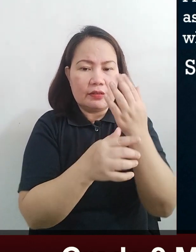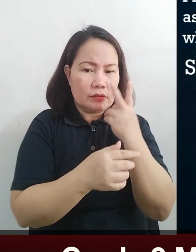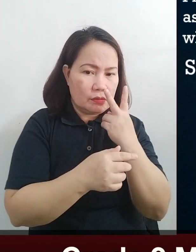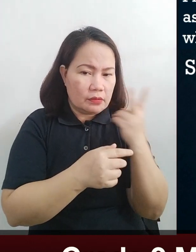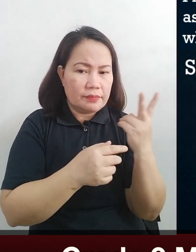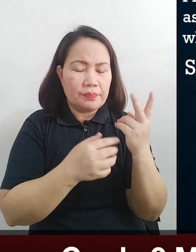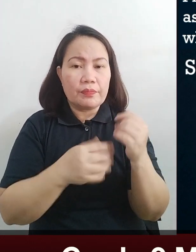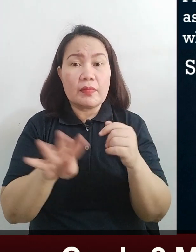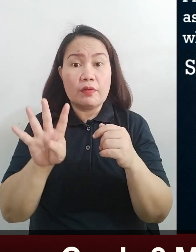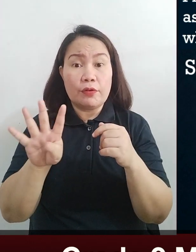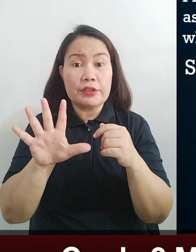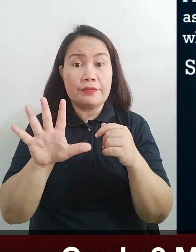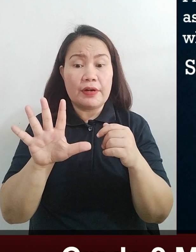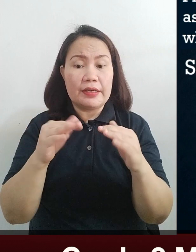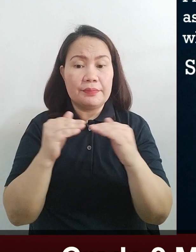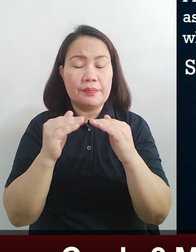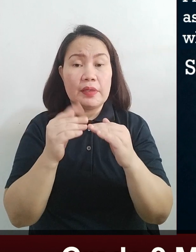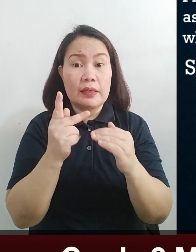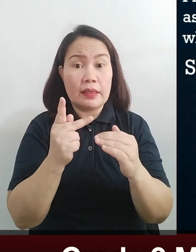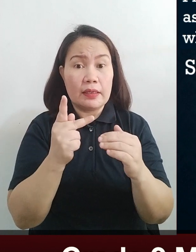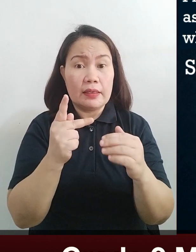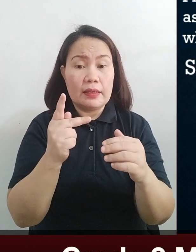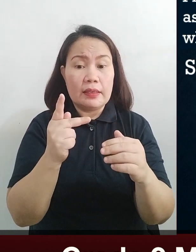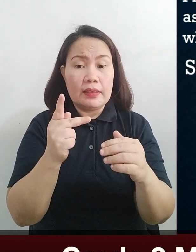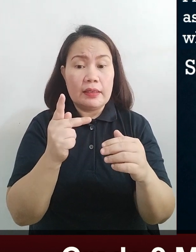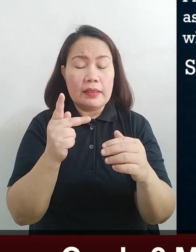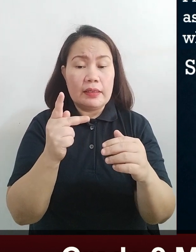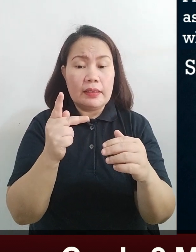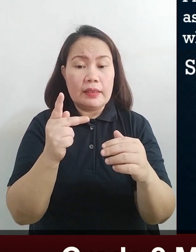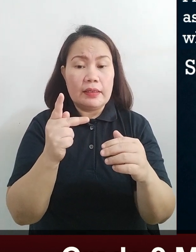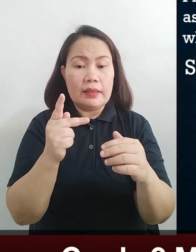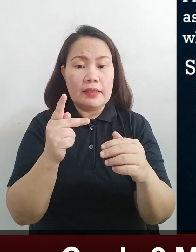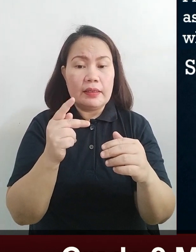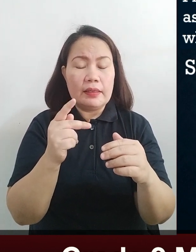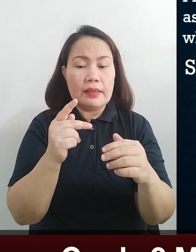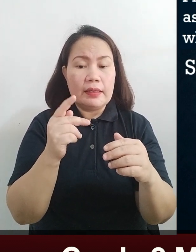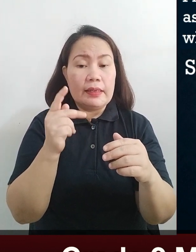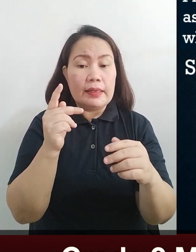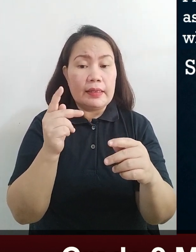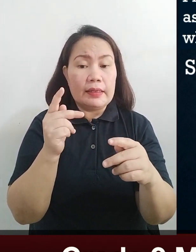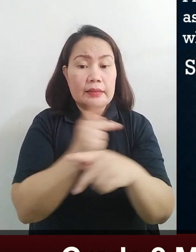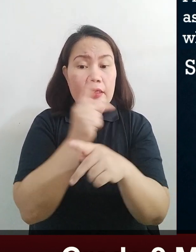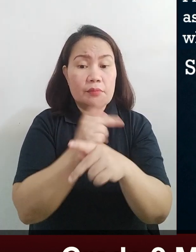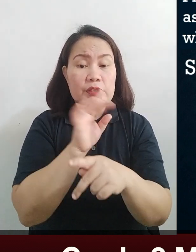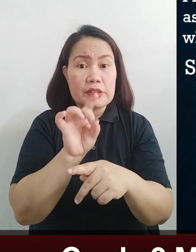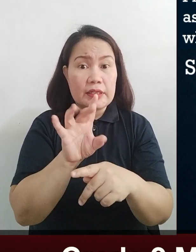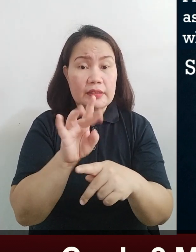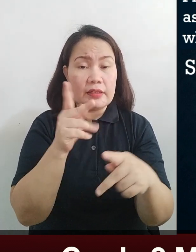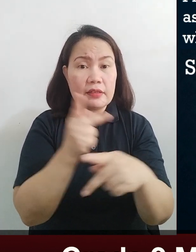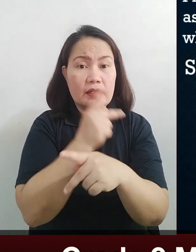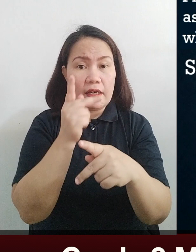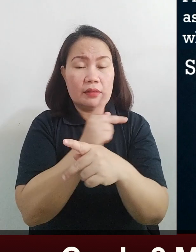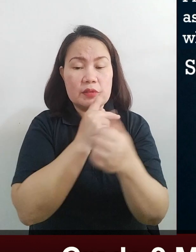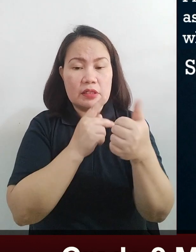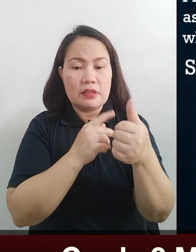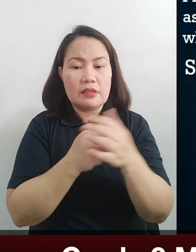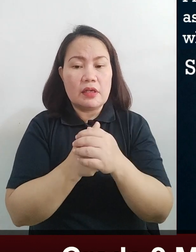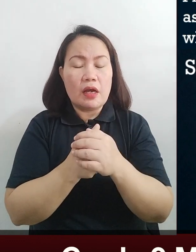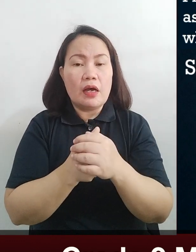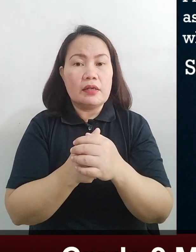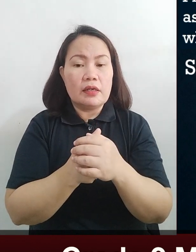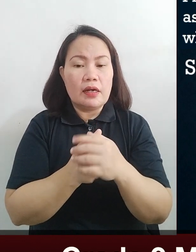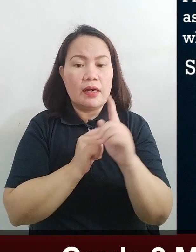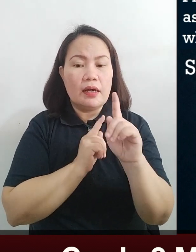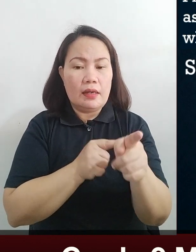45 equals 18 times 10. So, K 8 times 18 times 10,